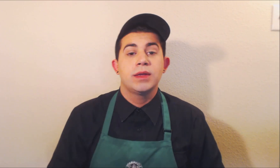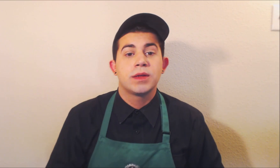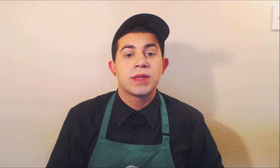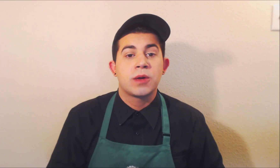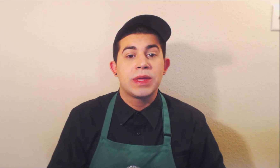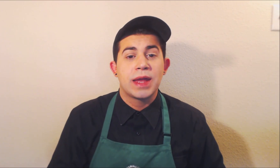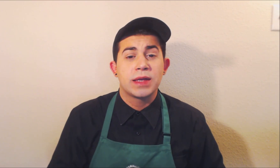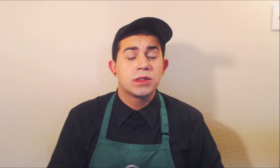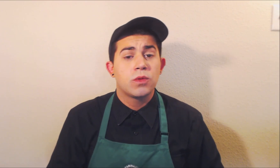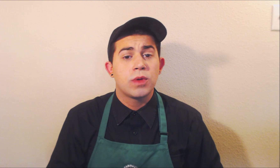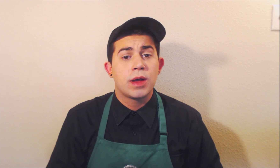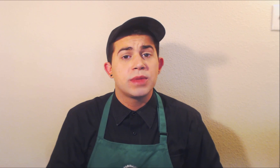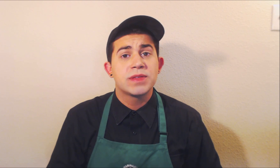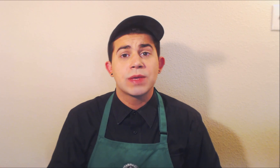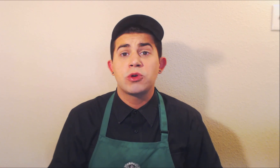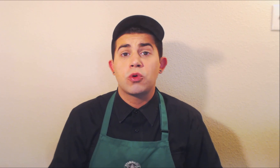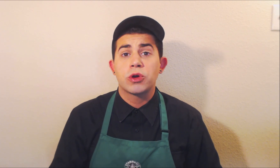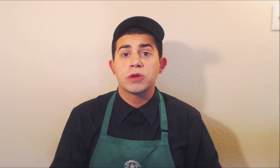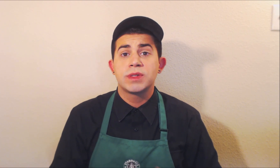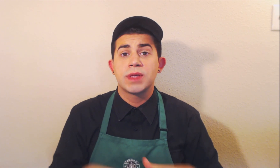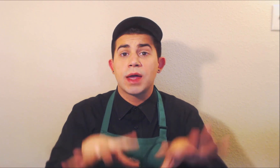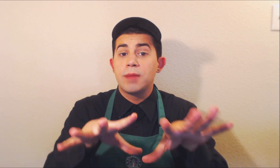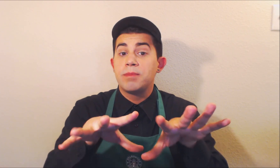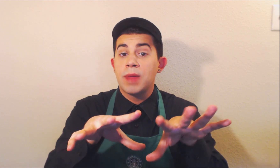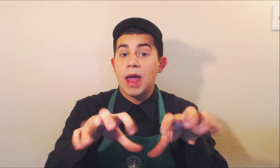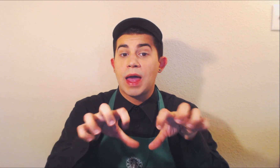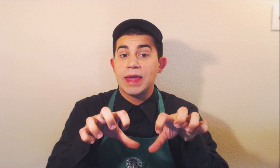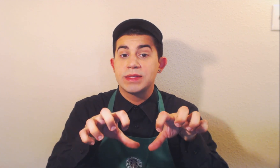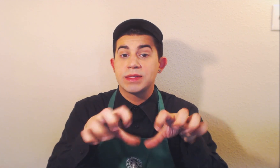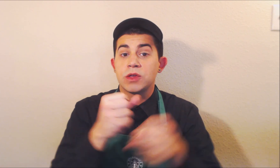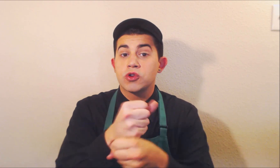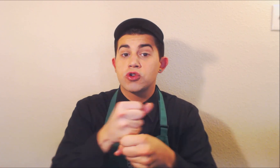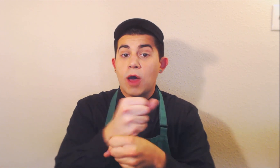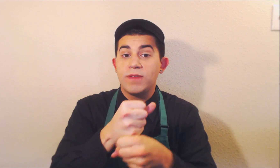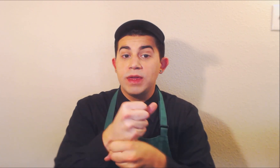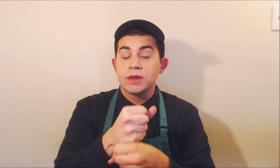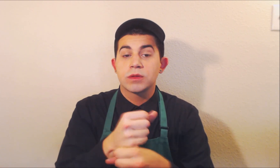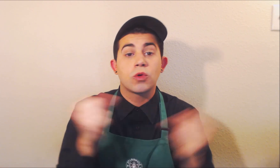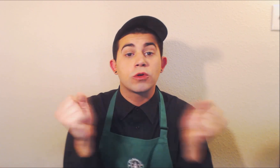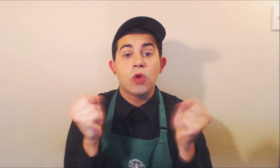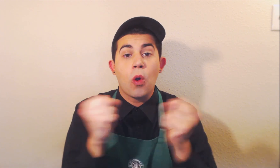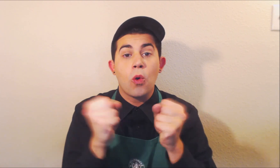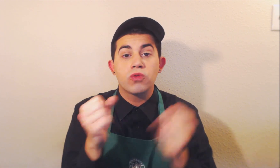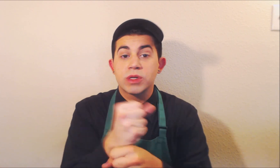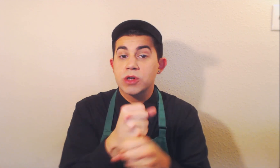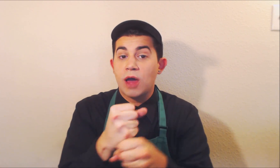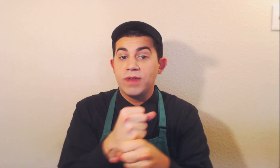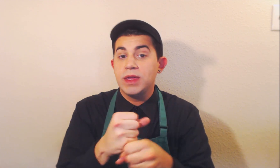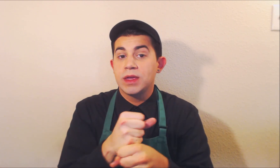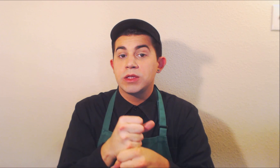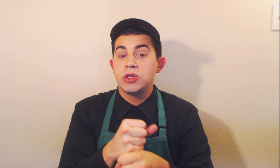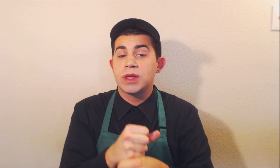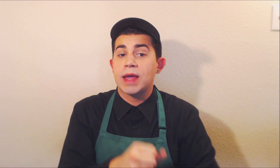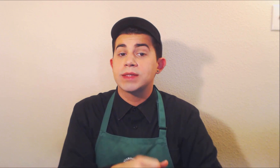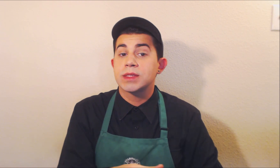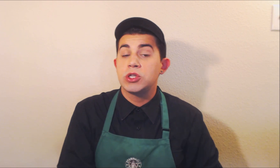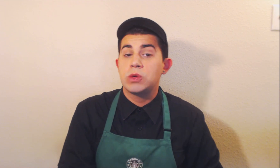Okay, now we can ask if someone orders ice coffee or cold coffee, you can ask, do you